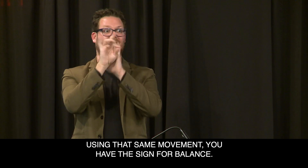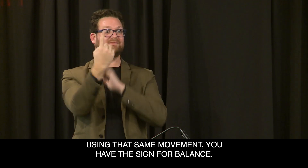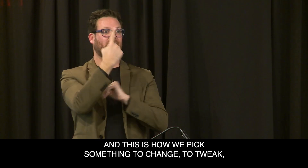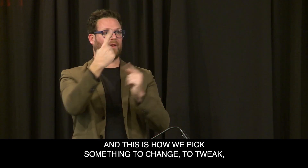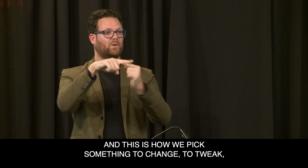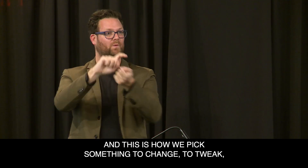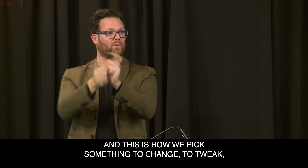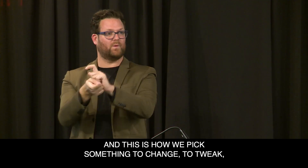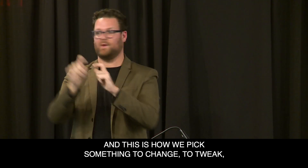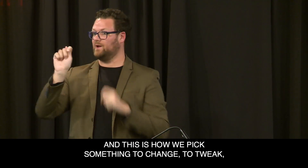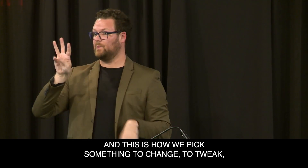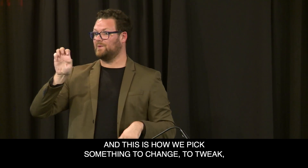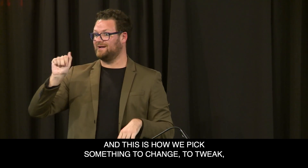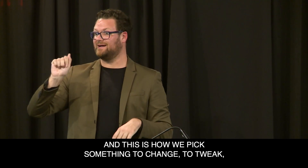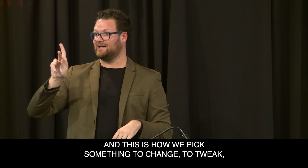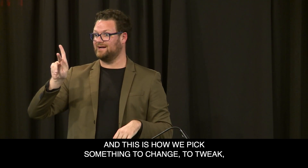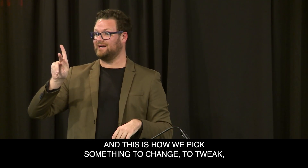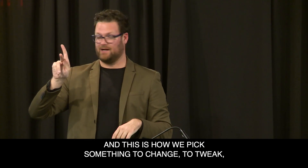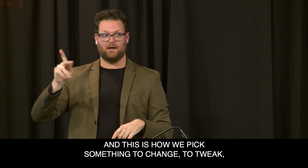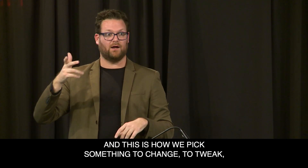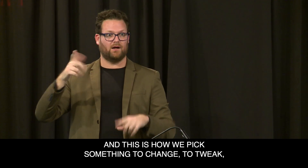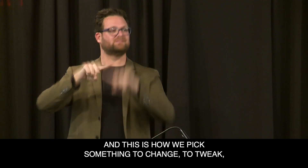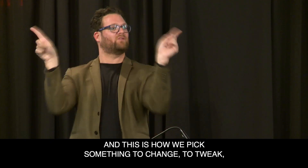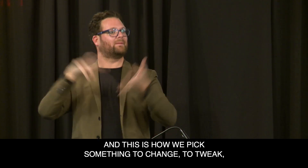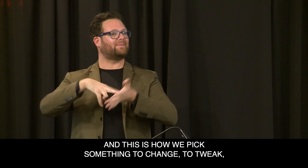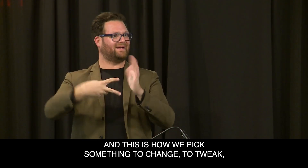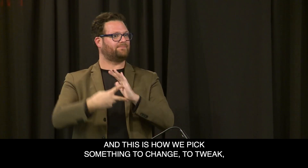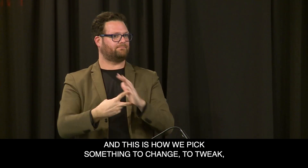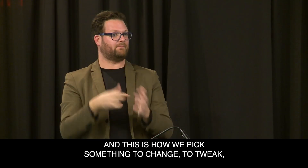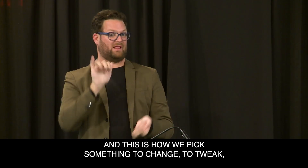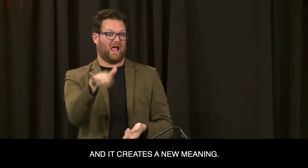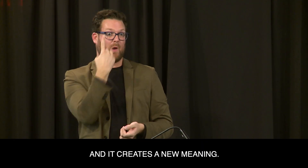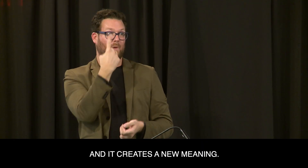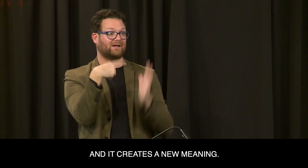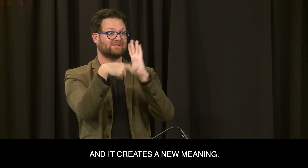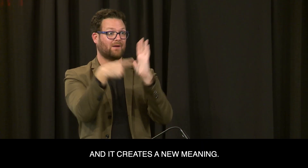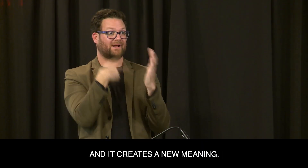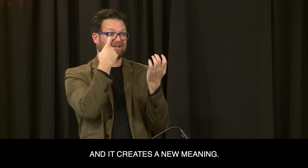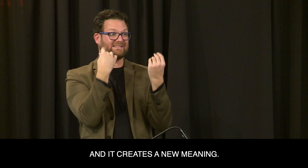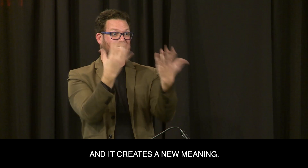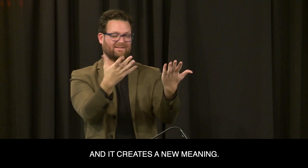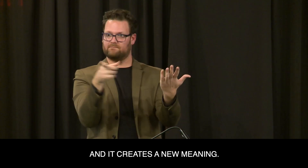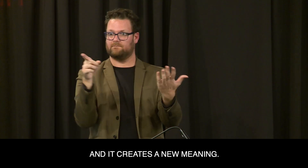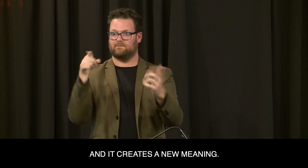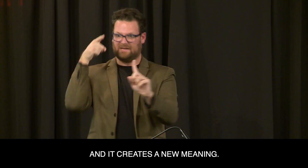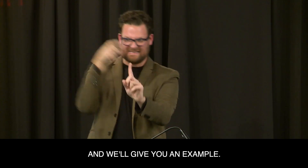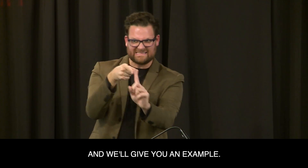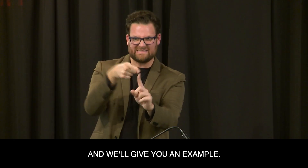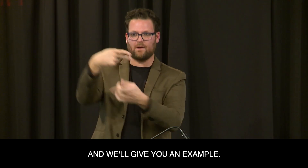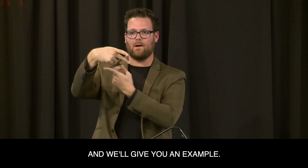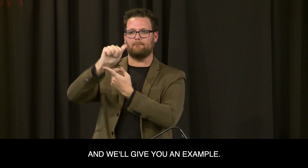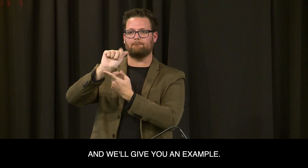And this is how we pick something to change, to tweak, and it creates a new meaning. And we'll give you an